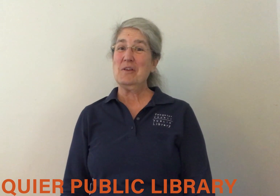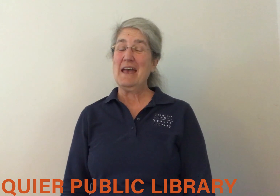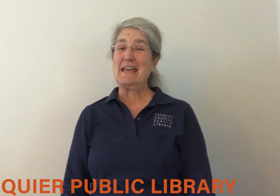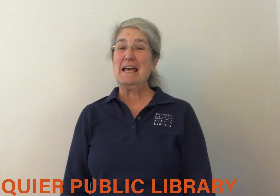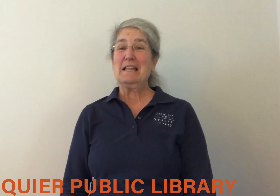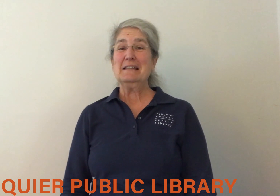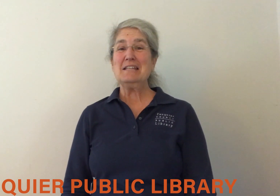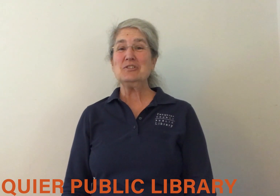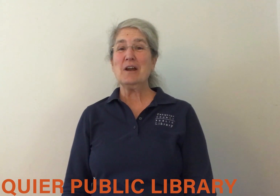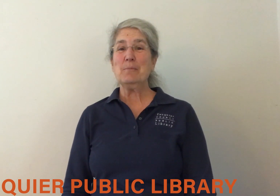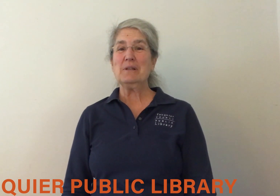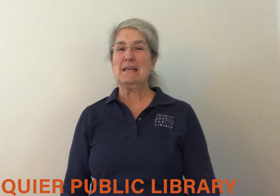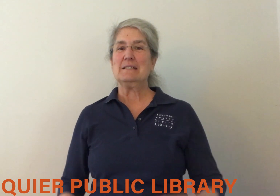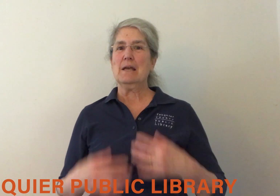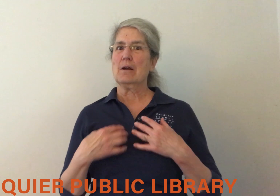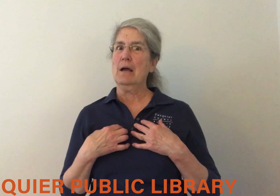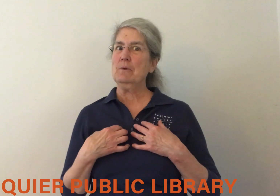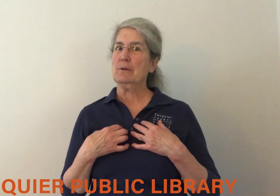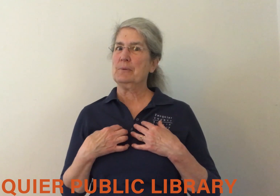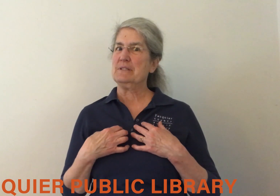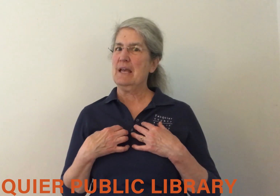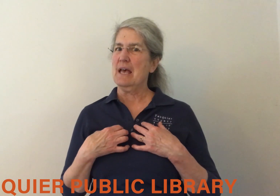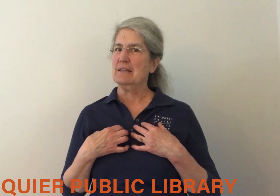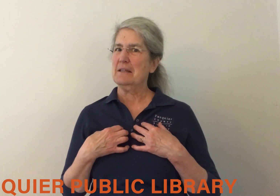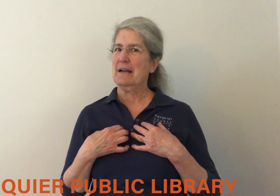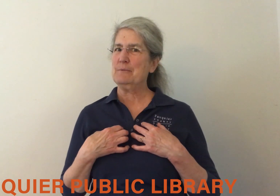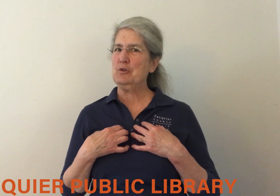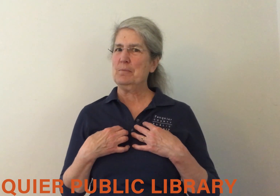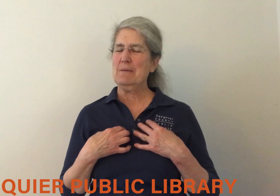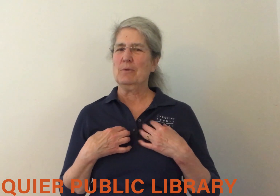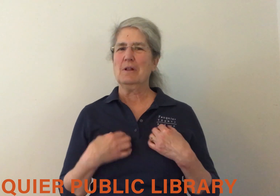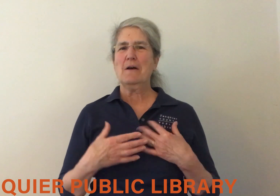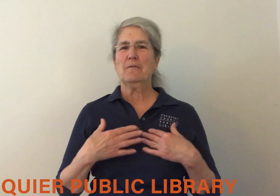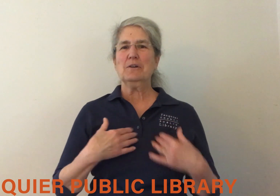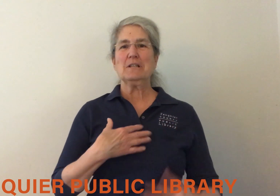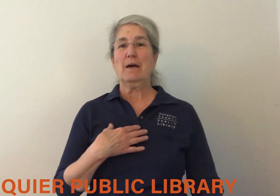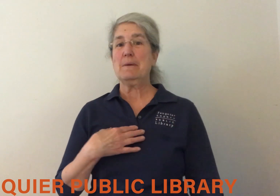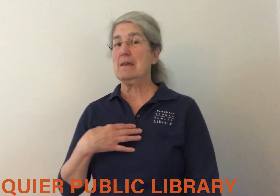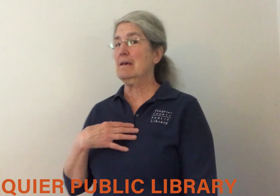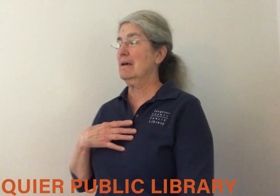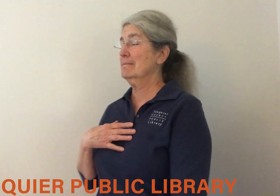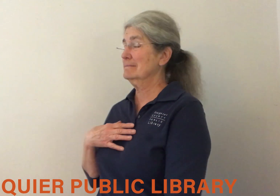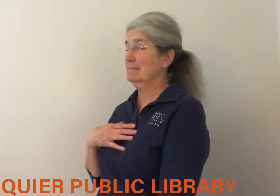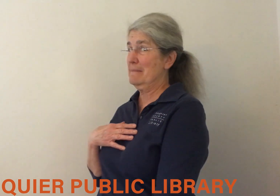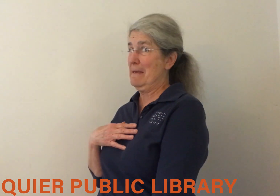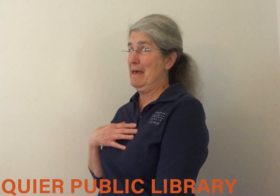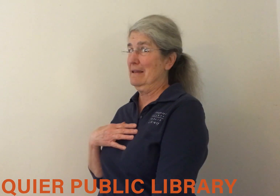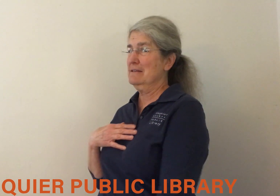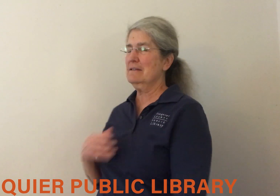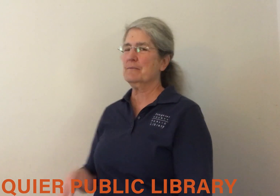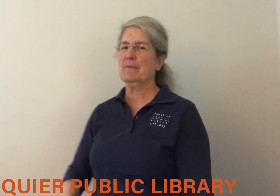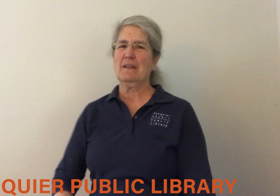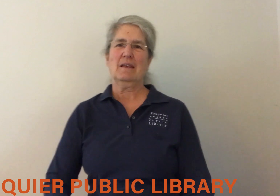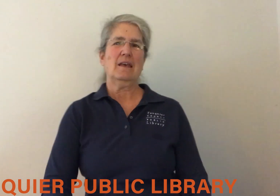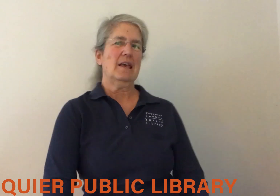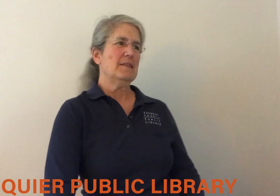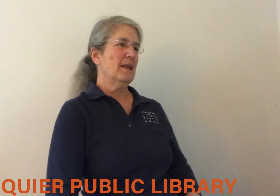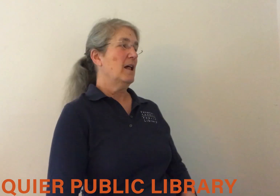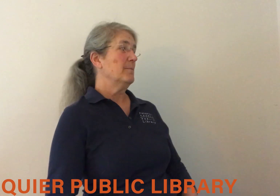Okay, let's try putting that together. I'm going to pretend that I'm two people. First, I'll be Ellen, and then I'll